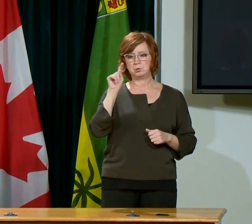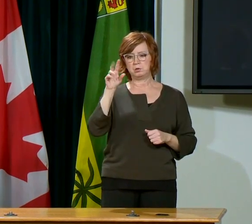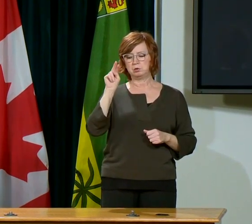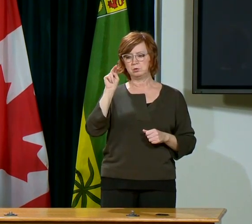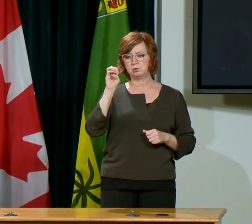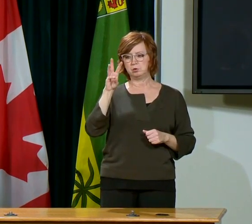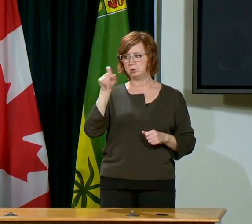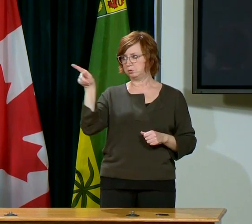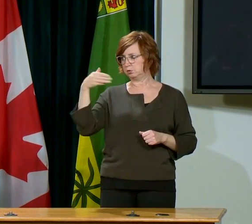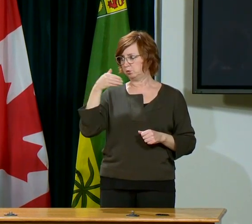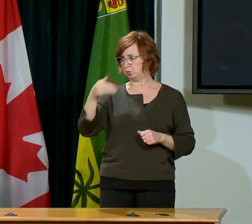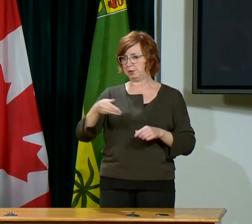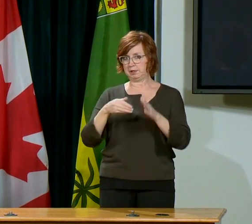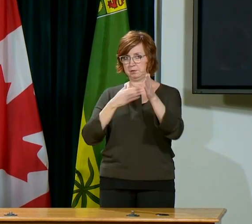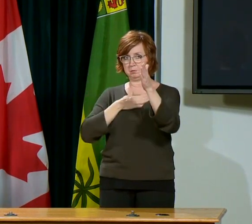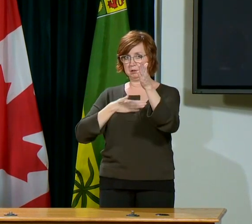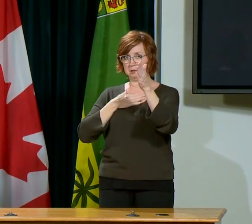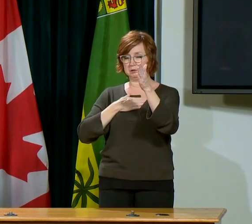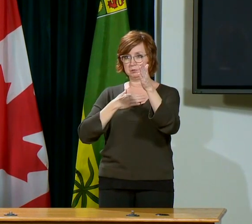Go ahead, please.